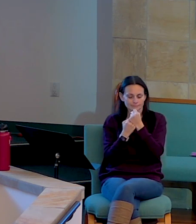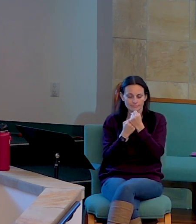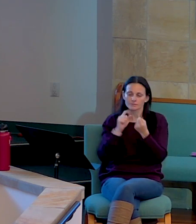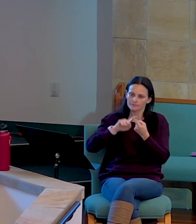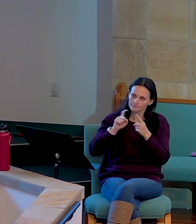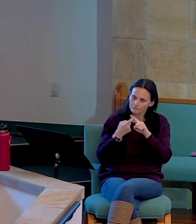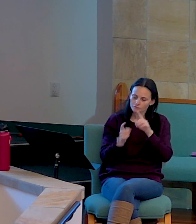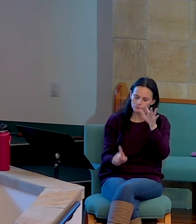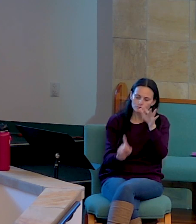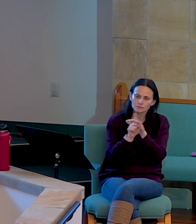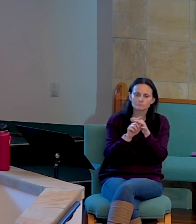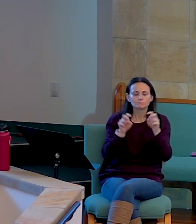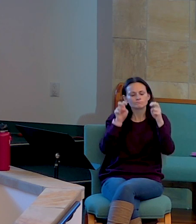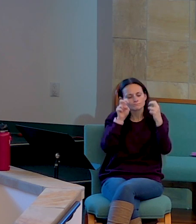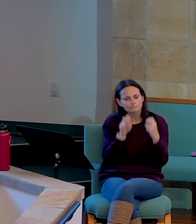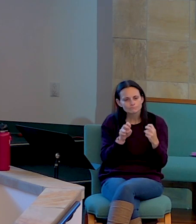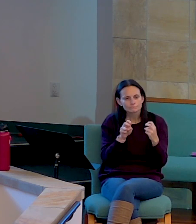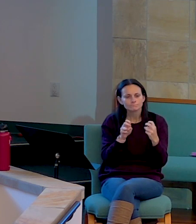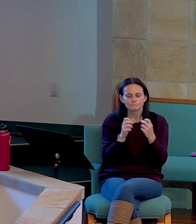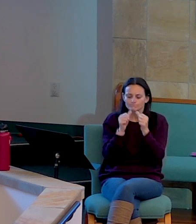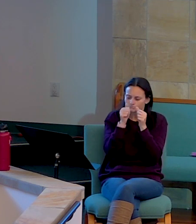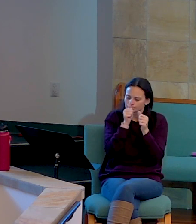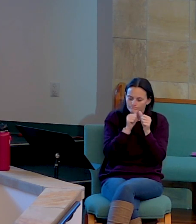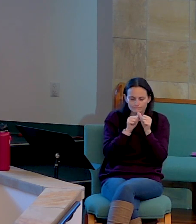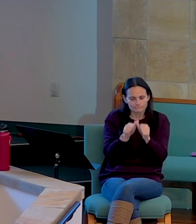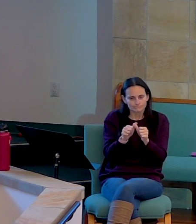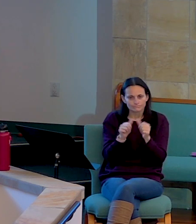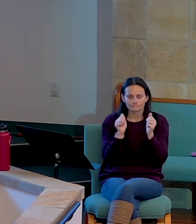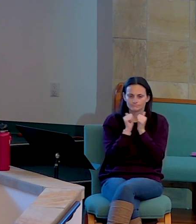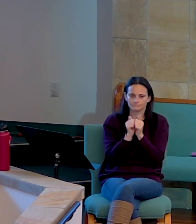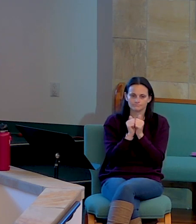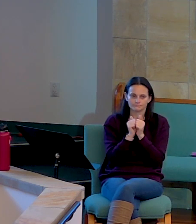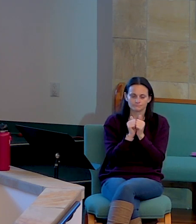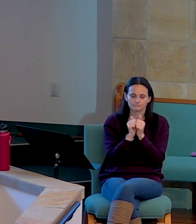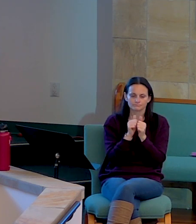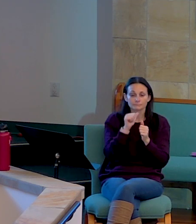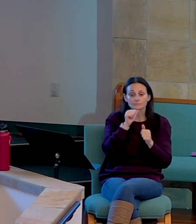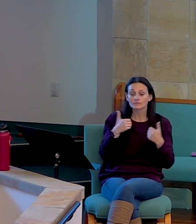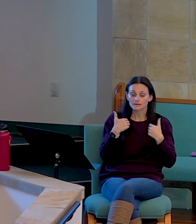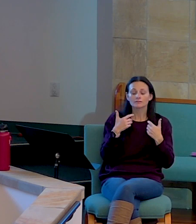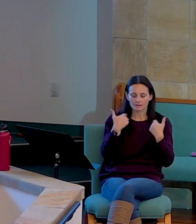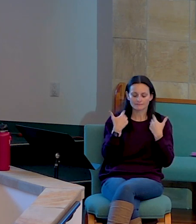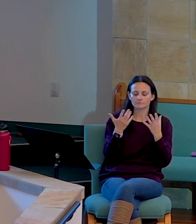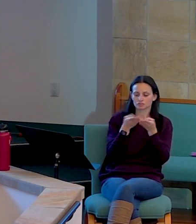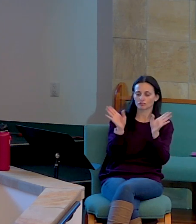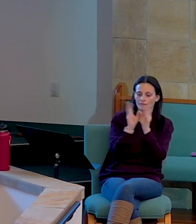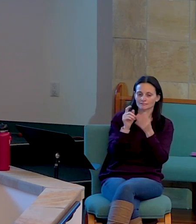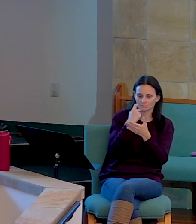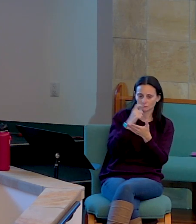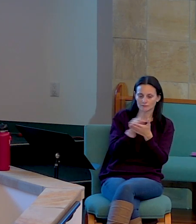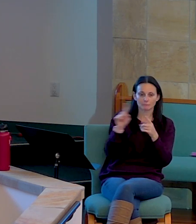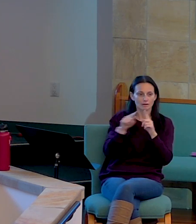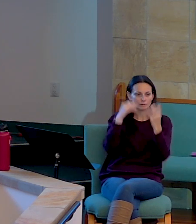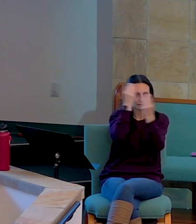up, sits with, holds on. So we did have General Conference this week, and I just want to bring you up